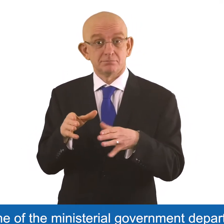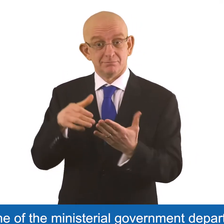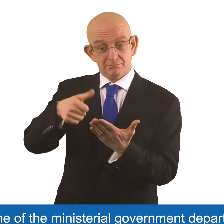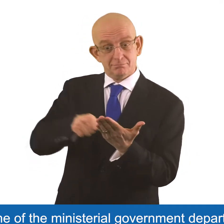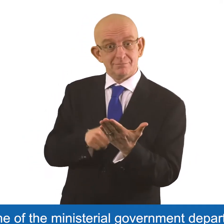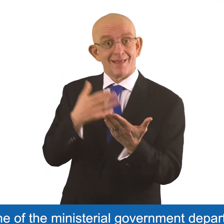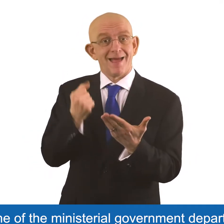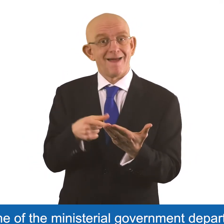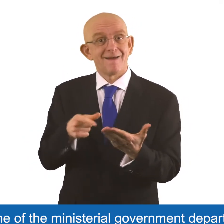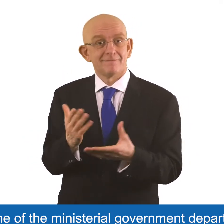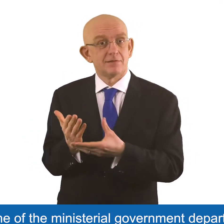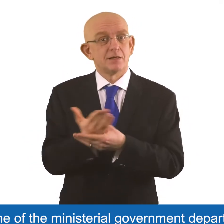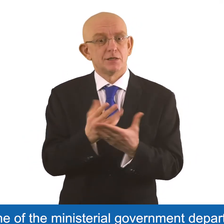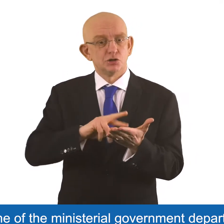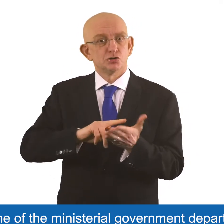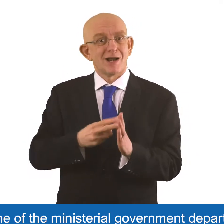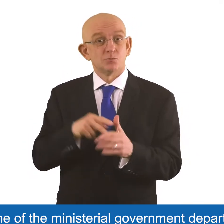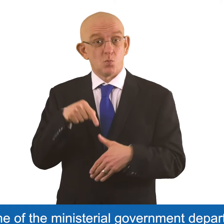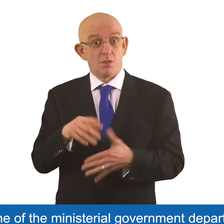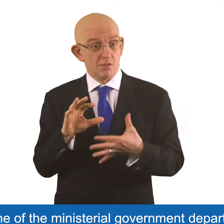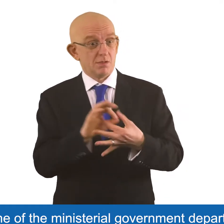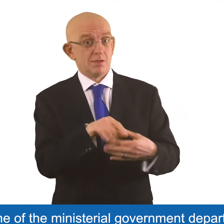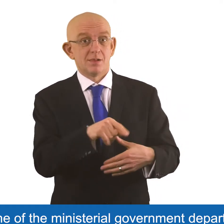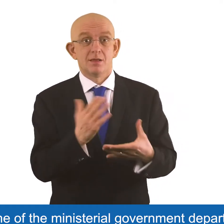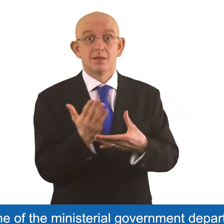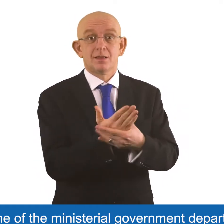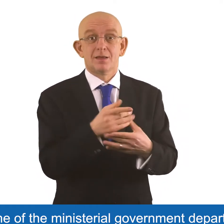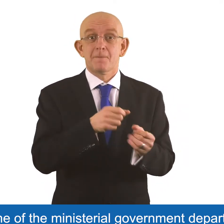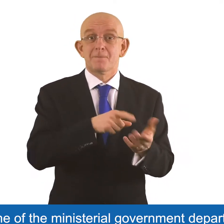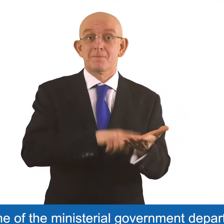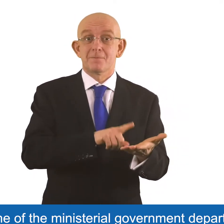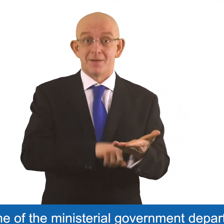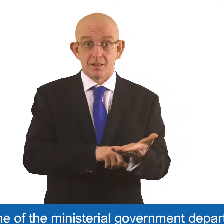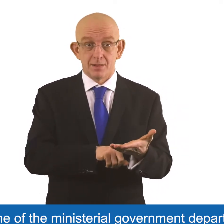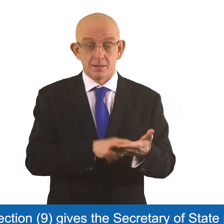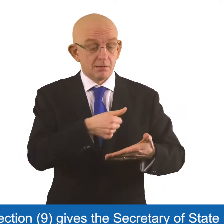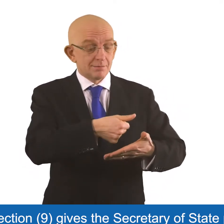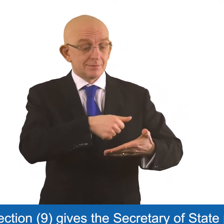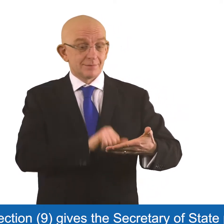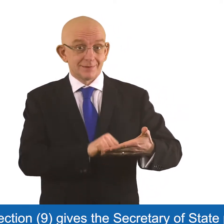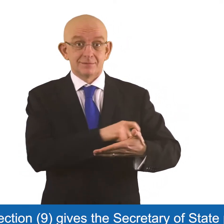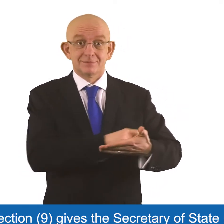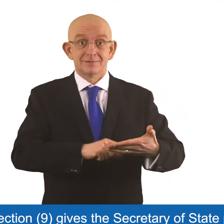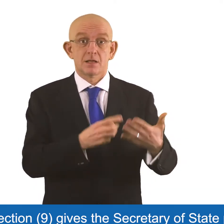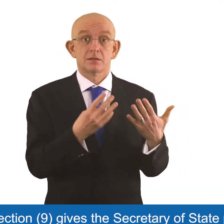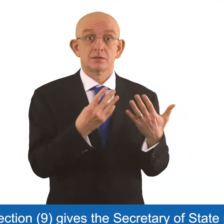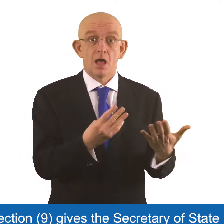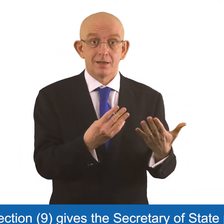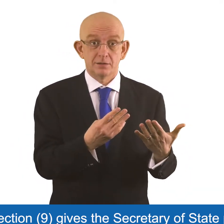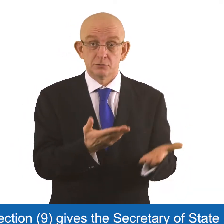to the bill. Subsection 9 gives the Secretary